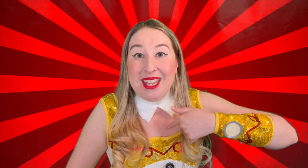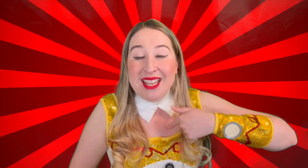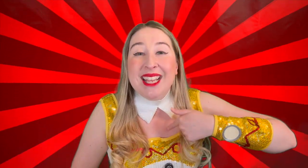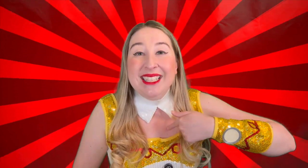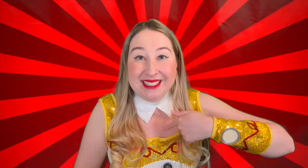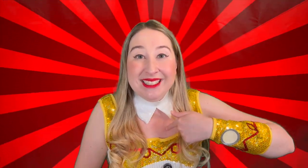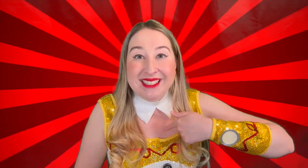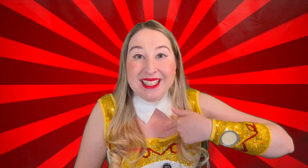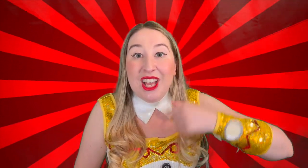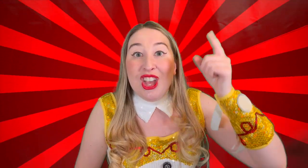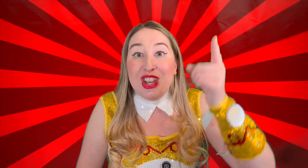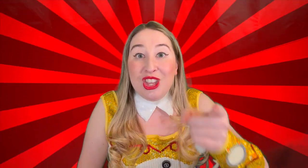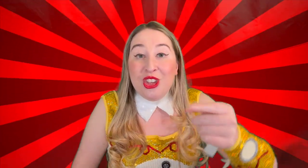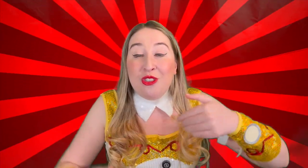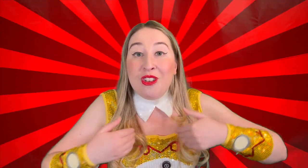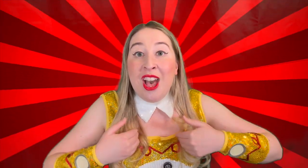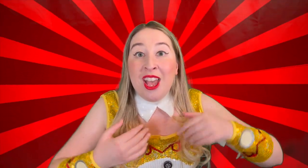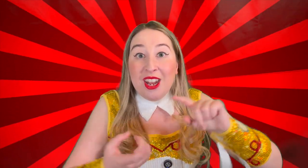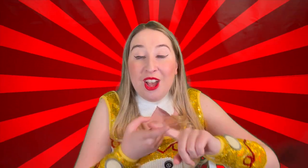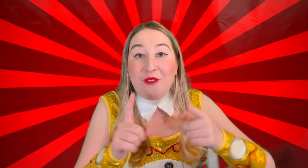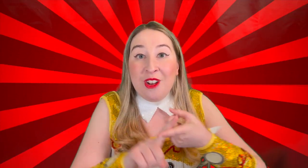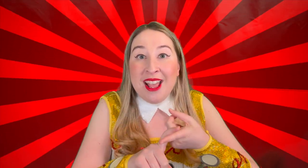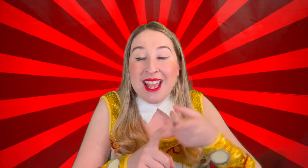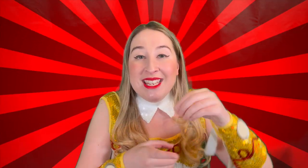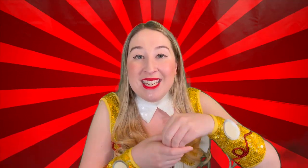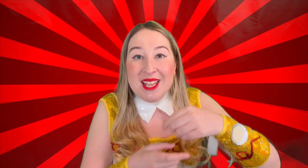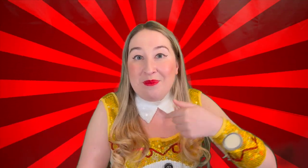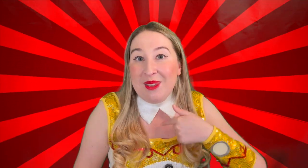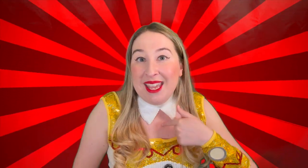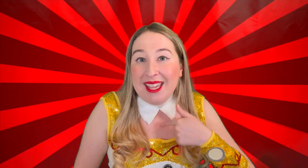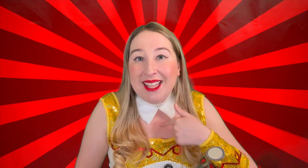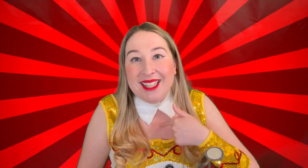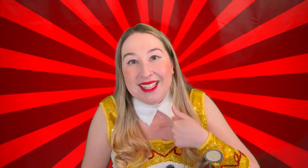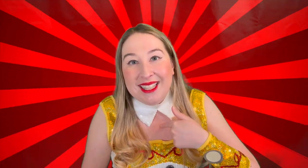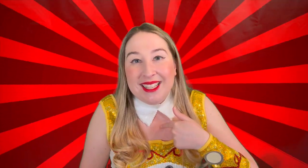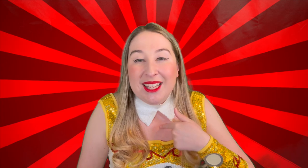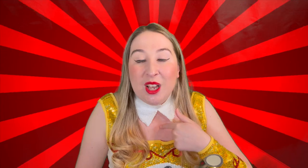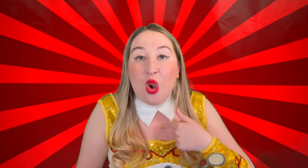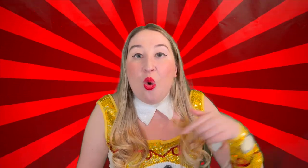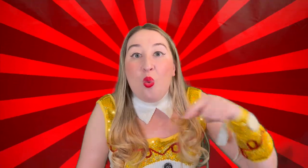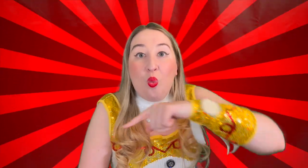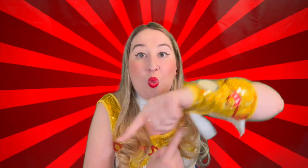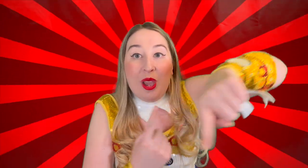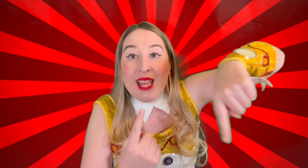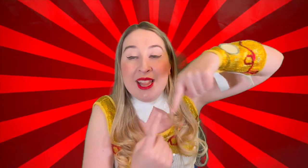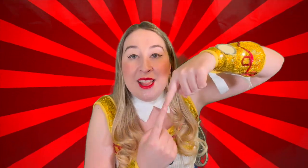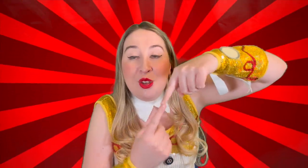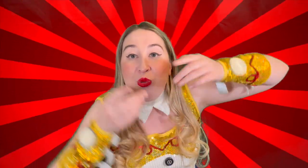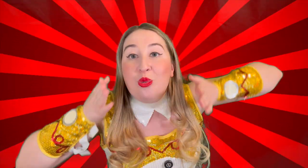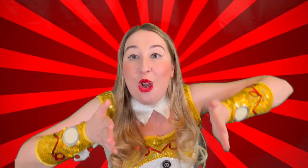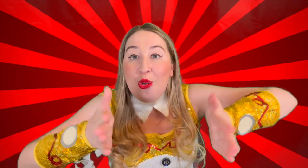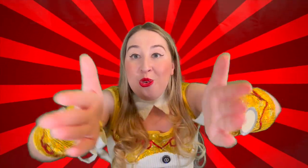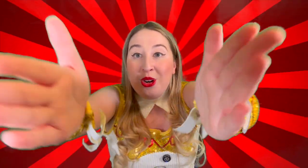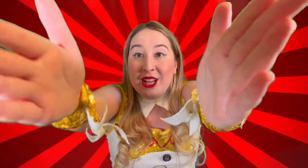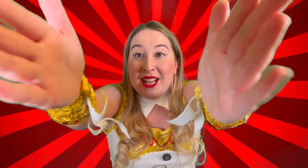me. You've got a friend in me. When the road